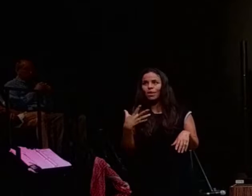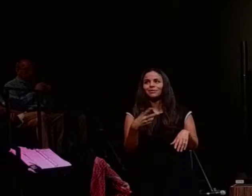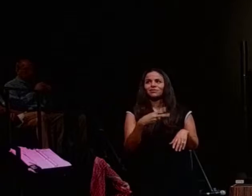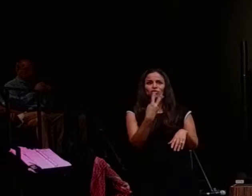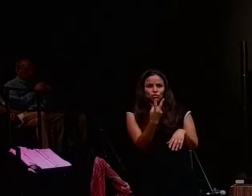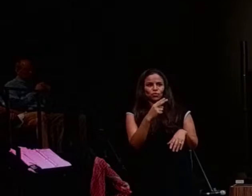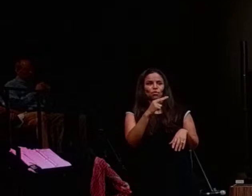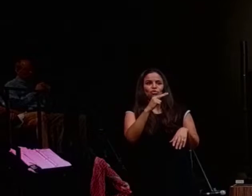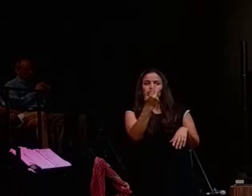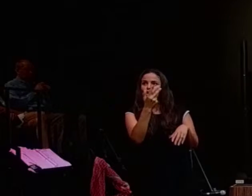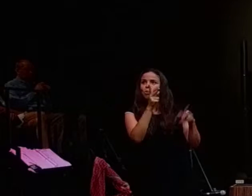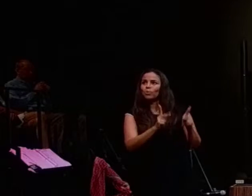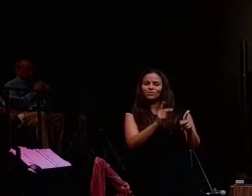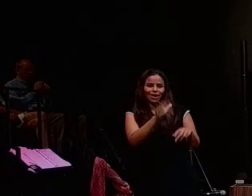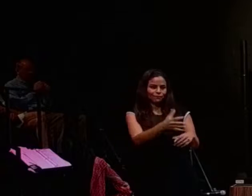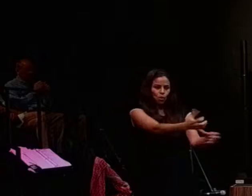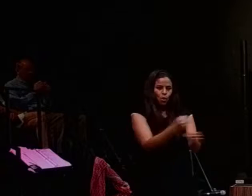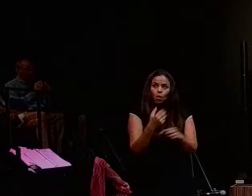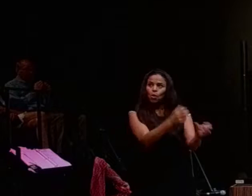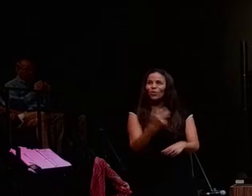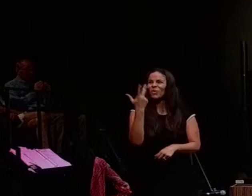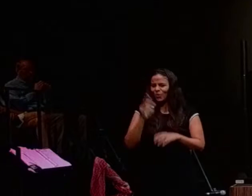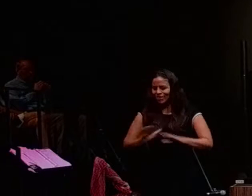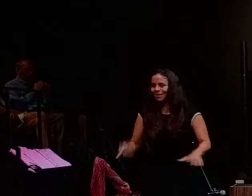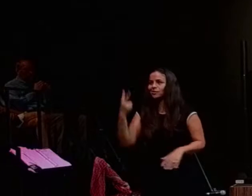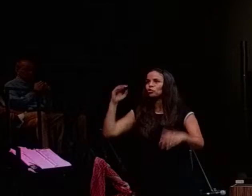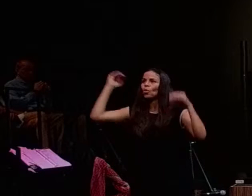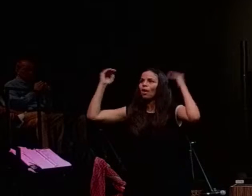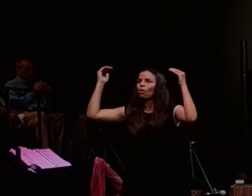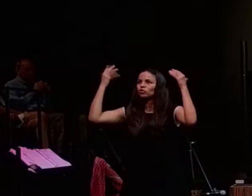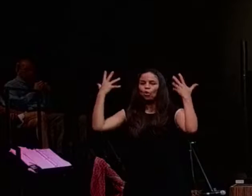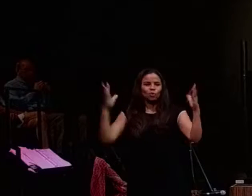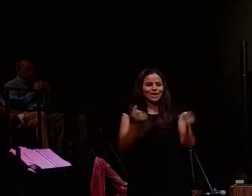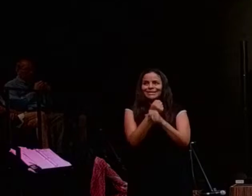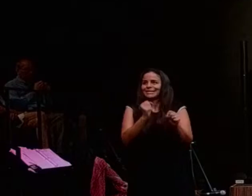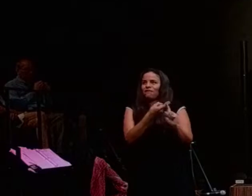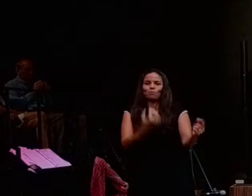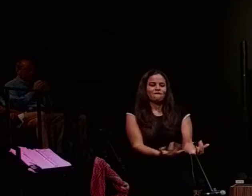Be advised, we have a third. So at this time, there's three children and two adults that have been pulled out of this house fire.